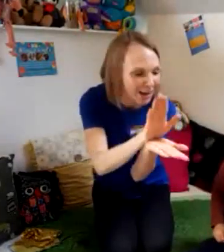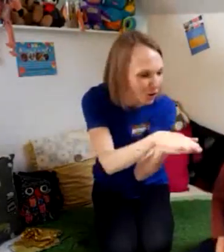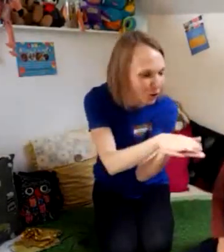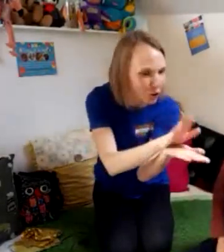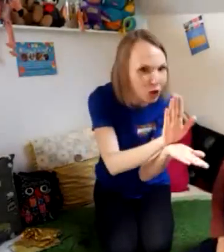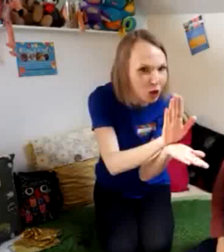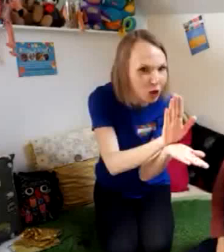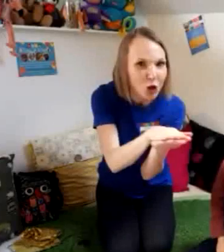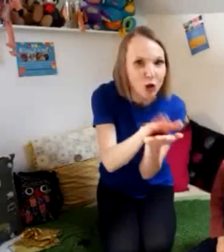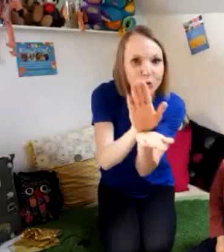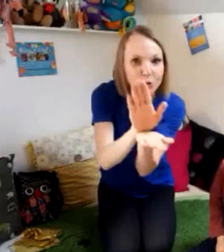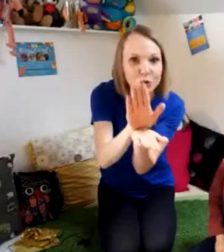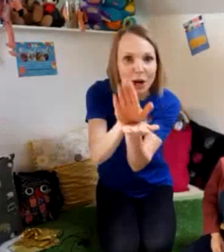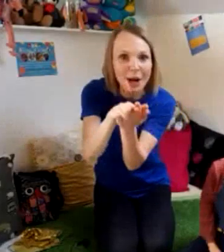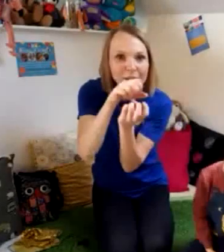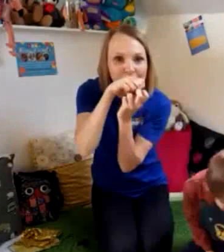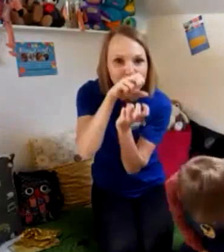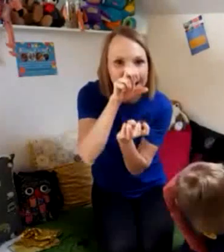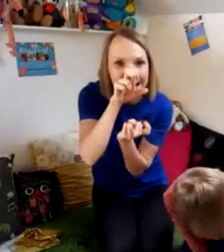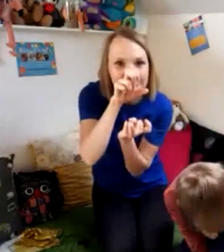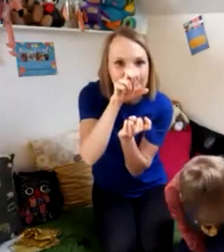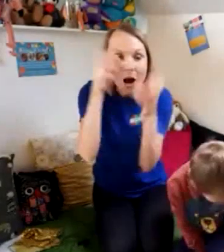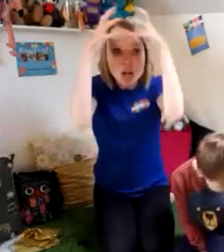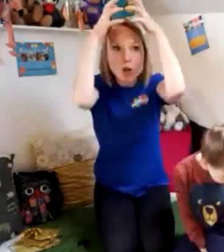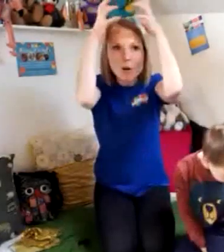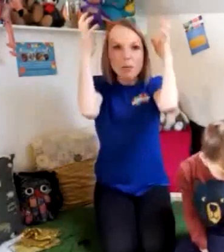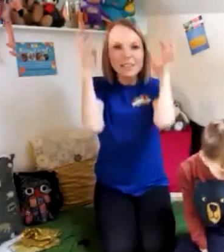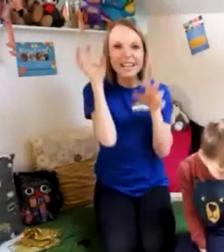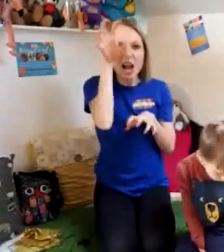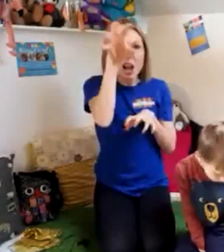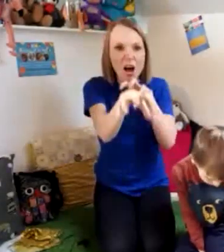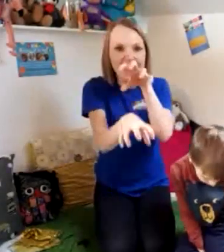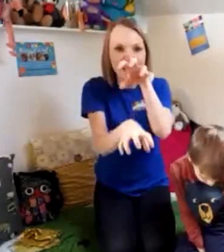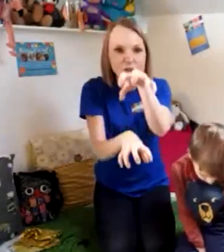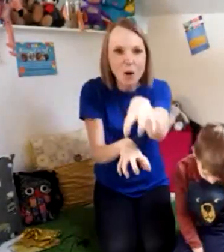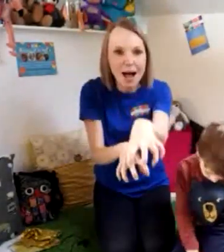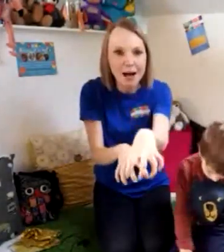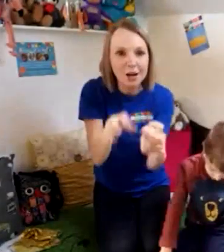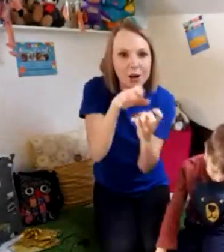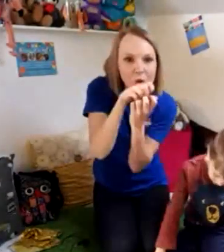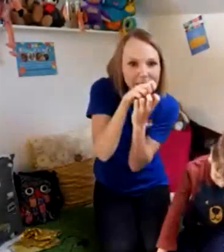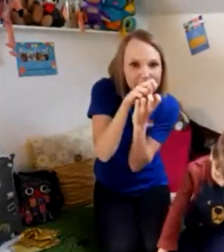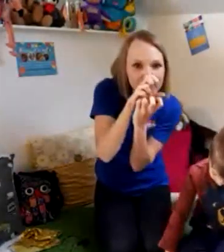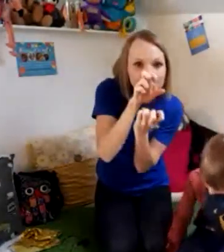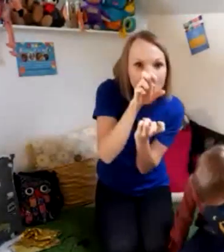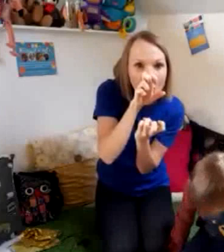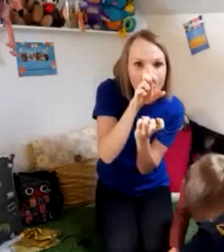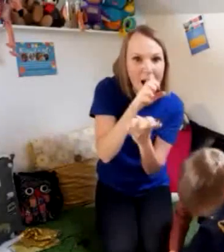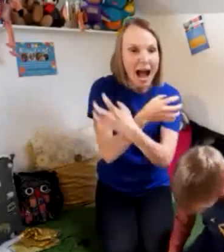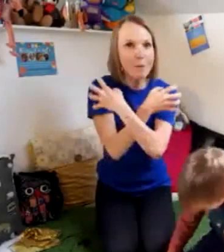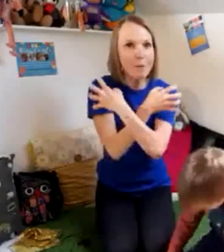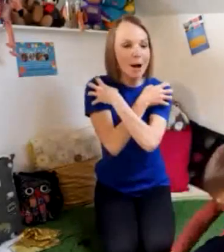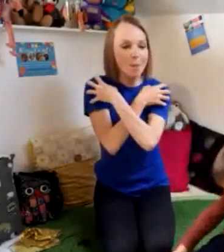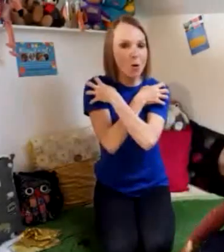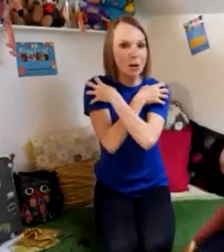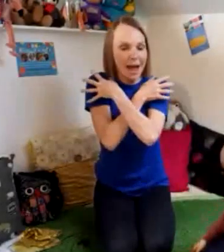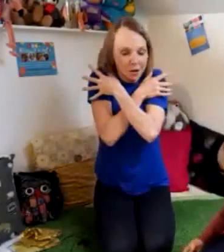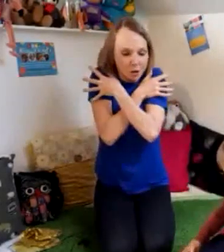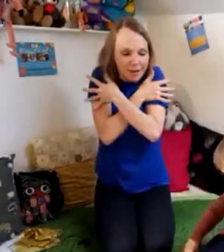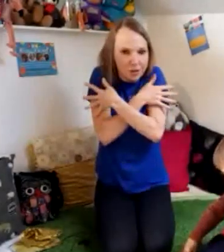crocodile who's going to make us scream. Shall we go and see a lion as well, who'll make us roar? How about a polar bear who makes us